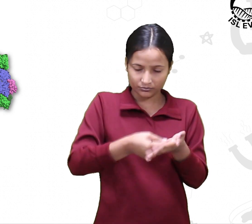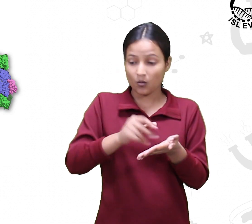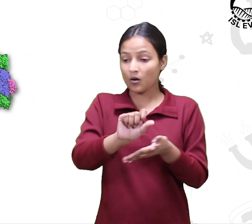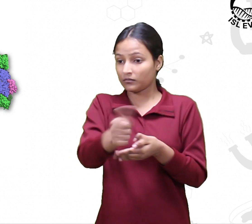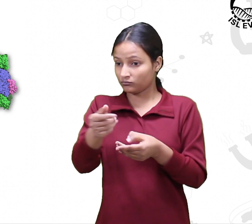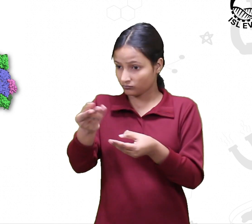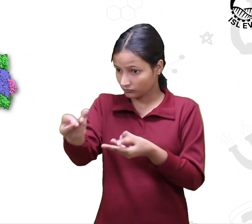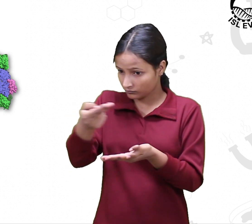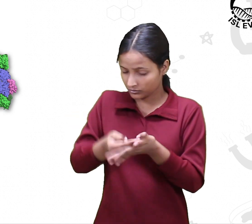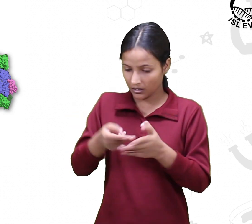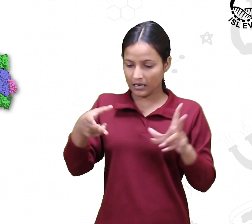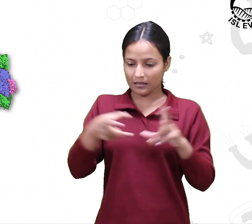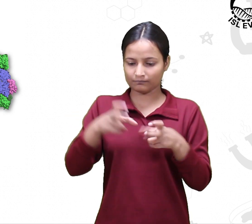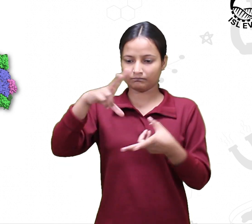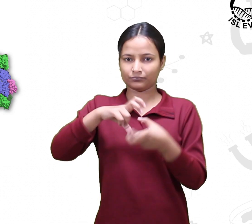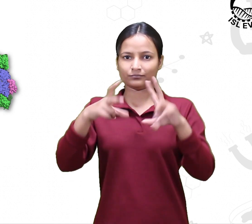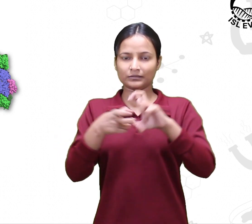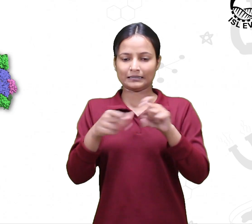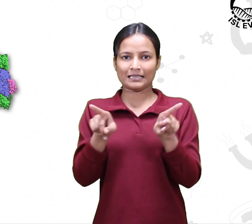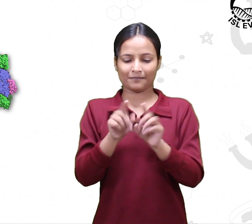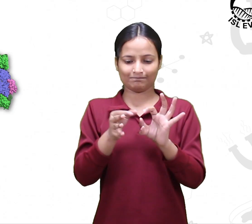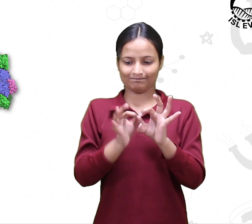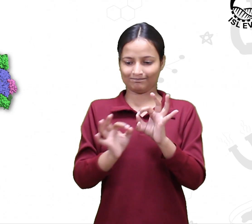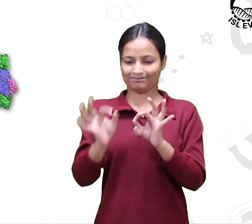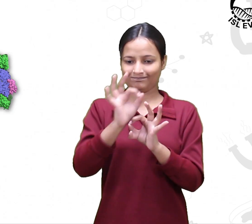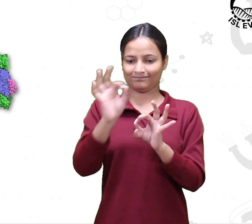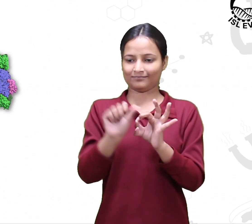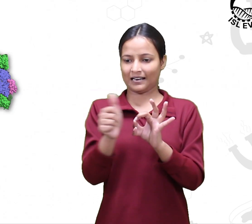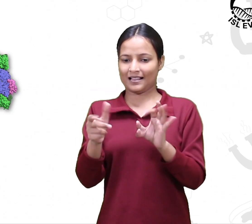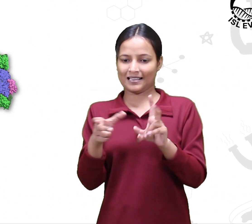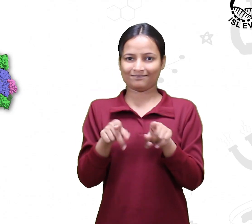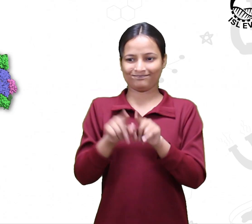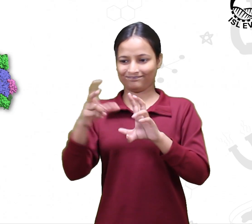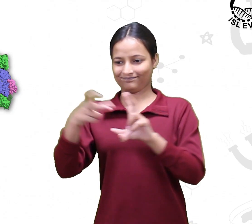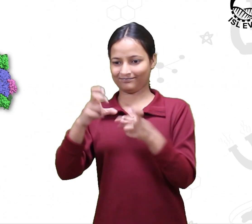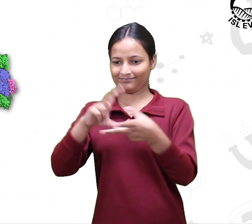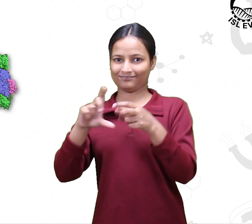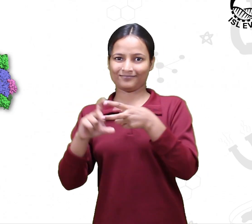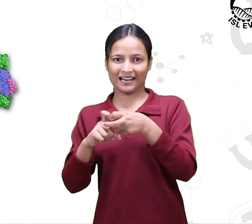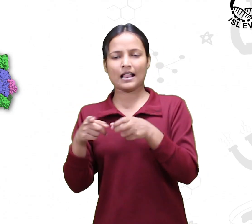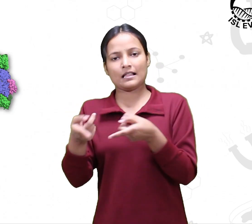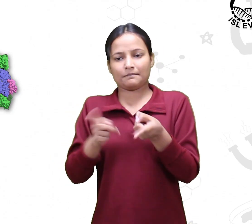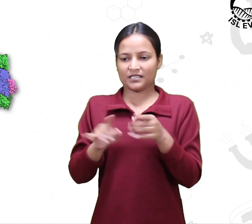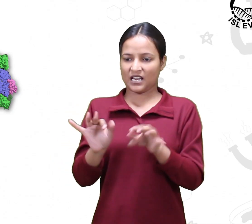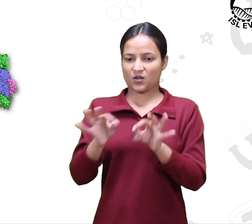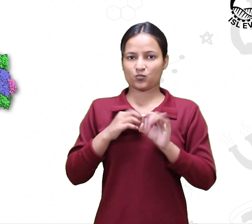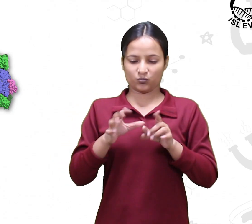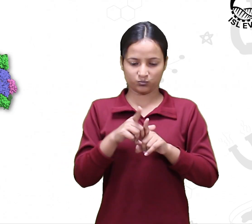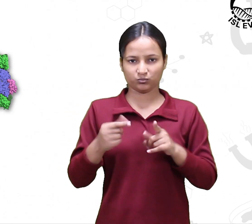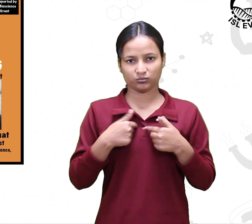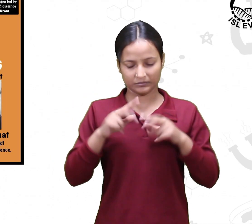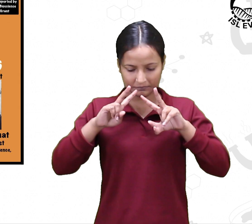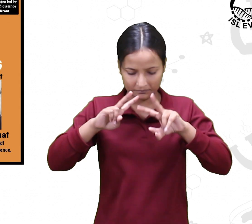cell move? Or does the cell remain stable? And we see that for a lot of cases, for example, when we take normal cells and when we put them